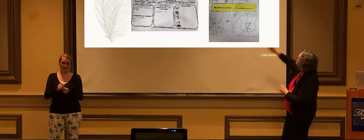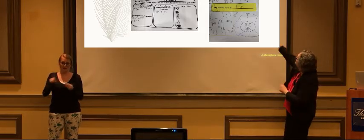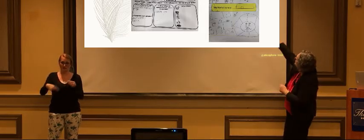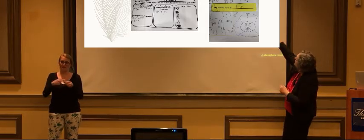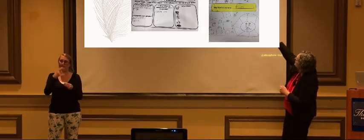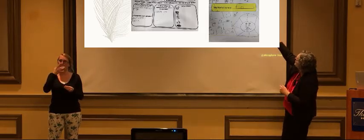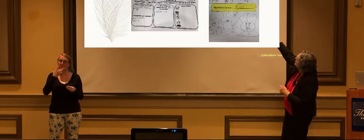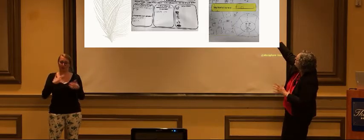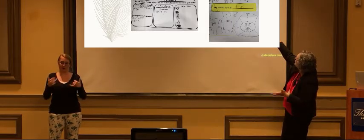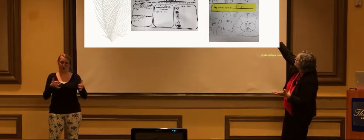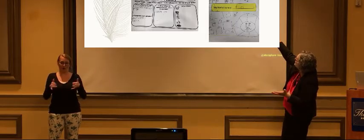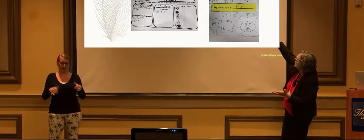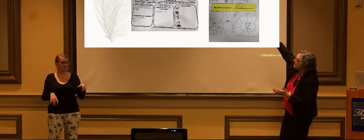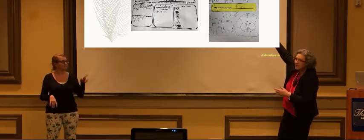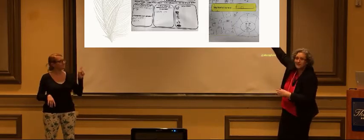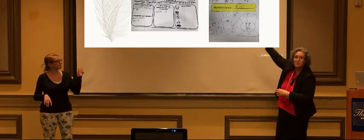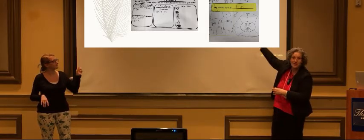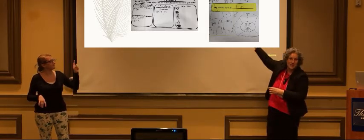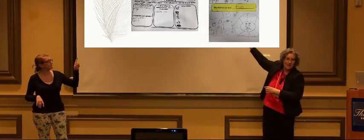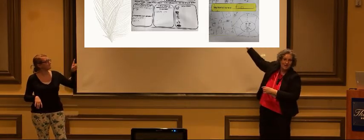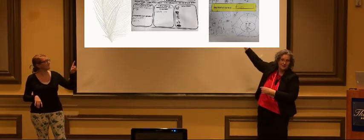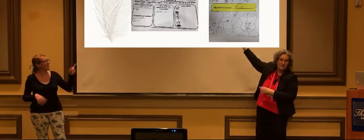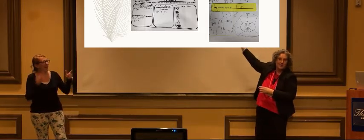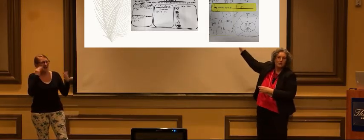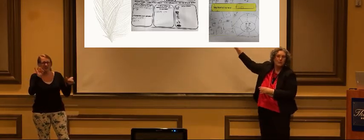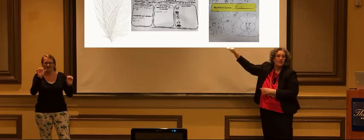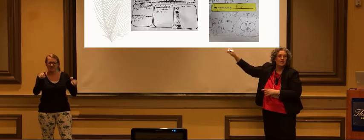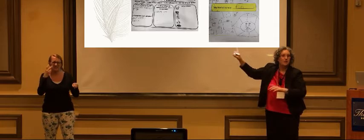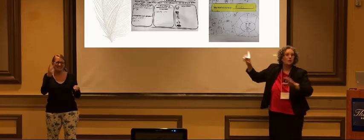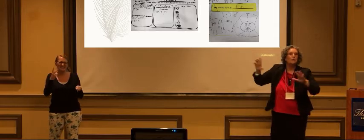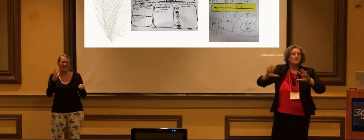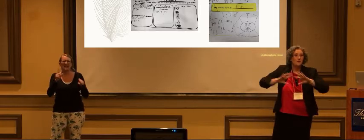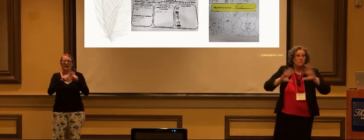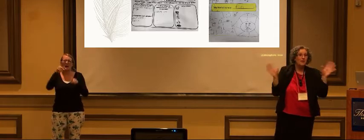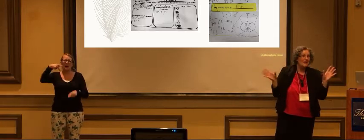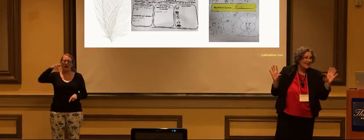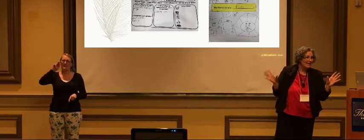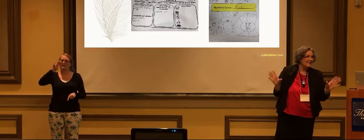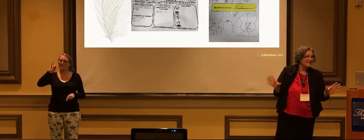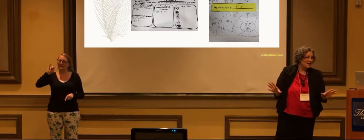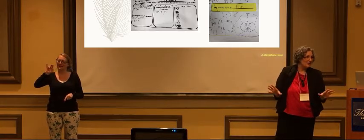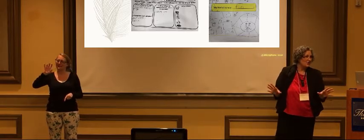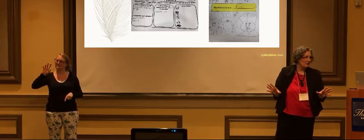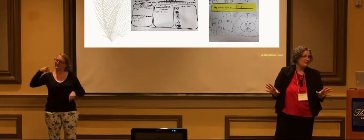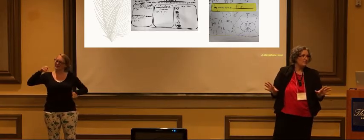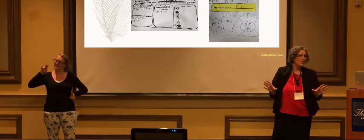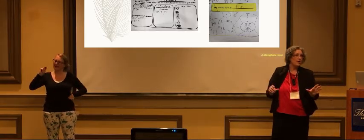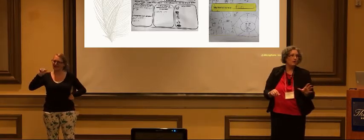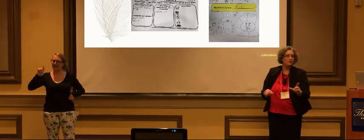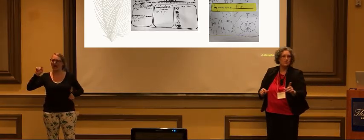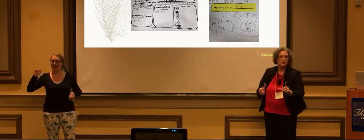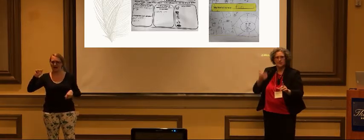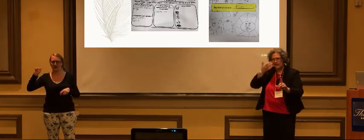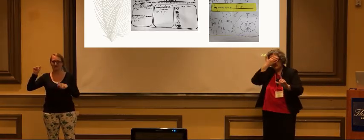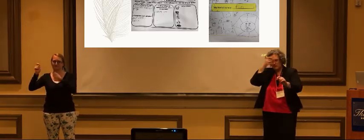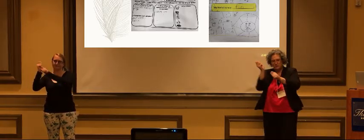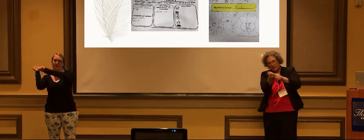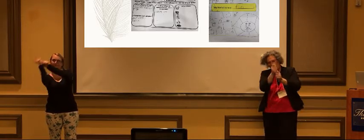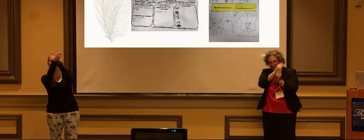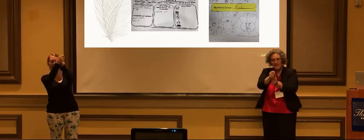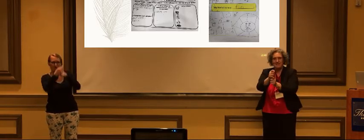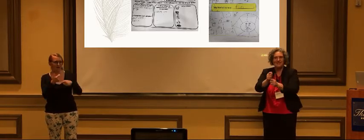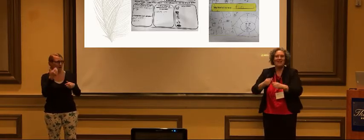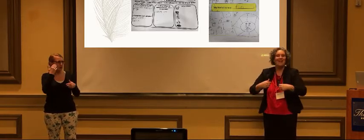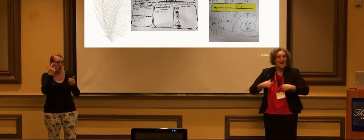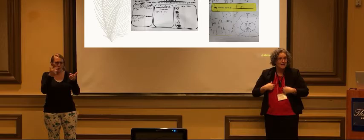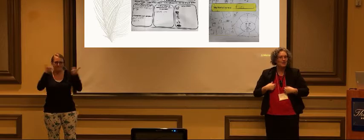party. The first one, I don't know if you can tell, is a piñata, which was a big discussion. You know, she was like, you